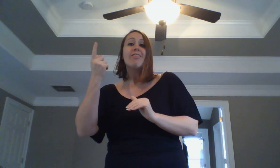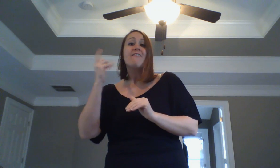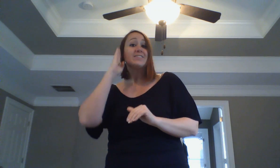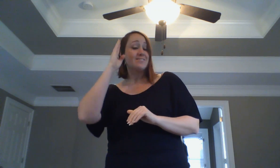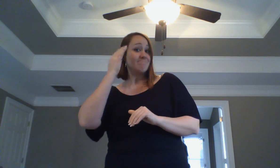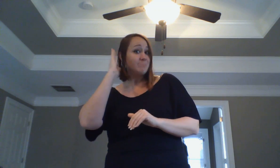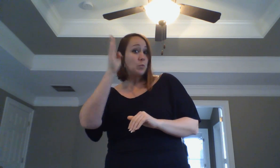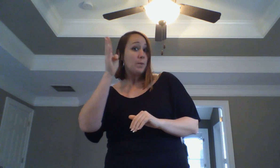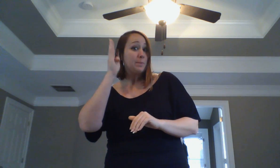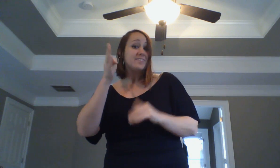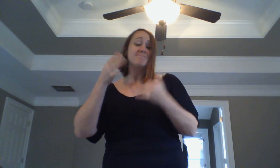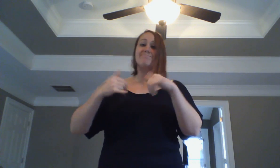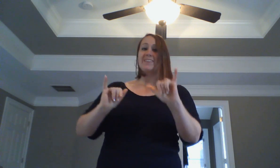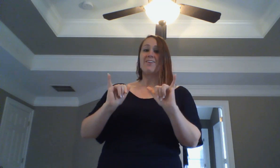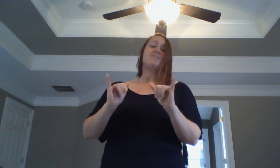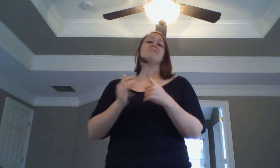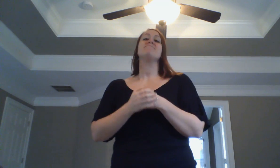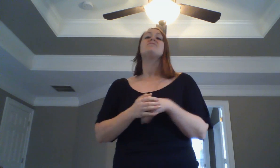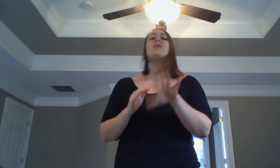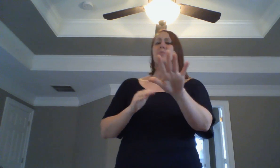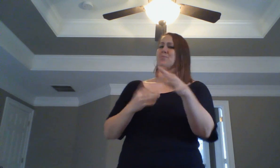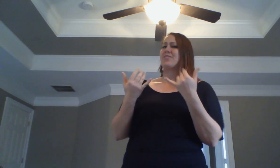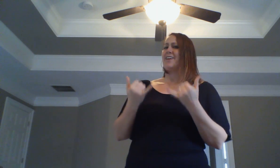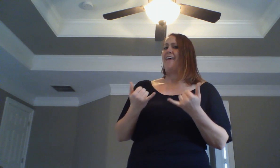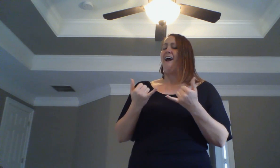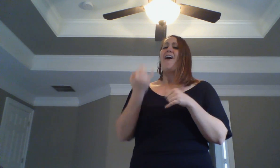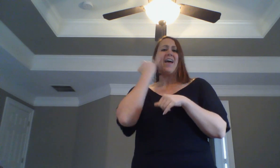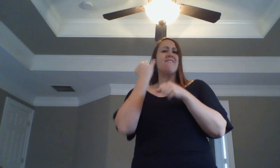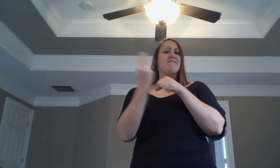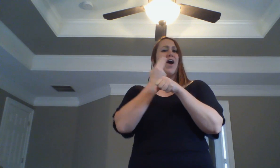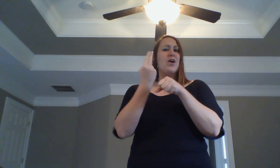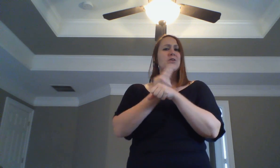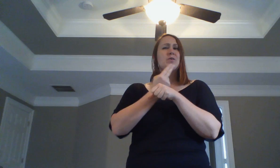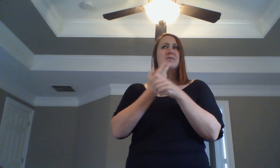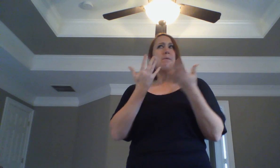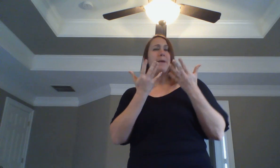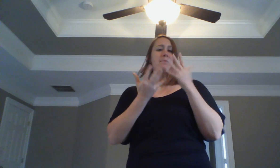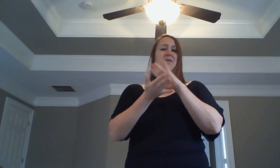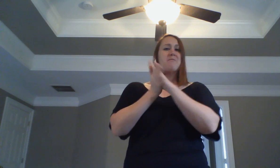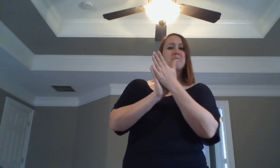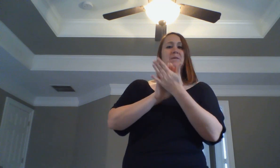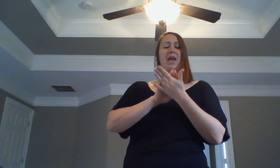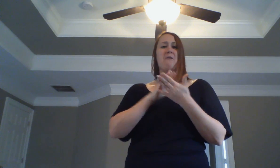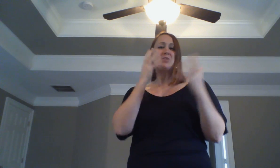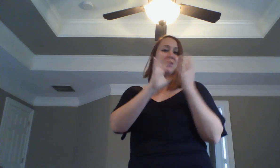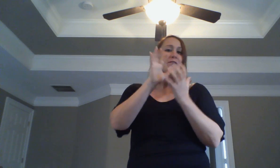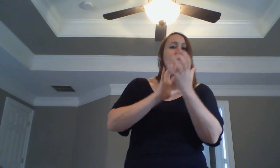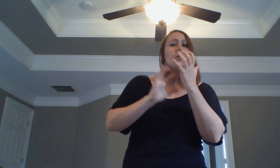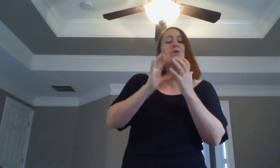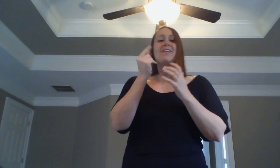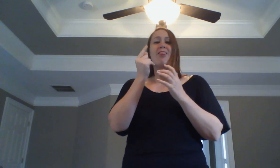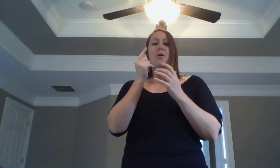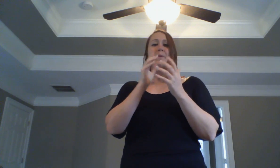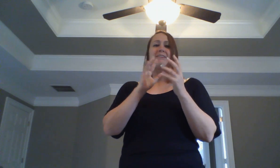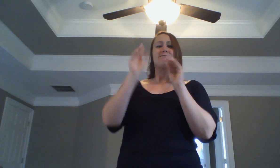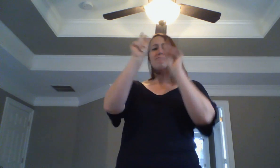I want to do a few more problems using it. Although, as I use it, I'm sure I'll just continue to confuse you because I'll write so much on top of it. But let's see. I'll use